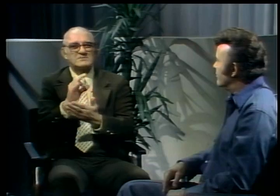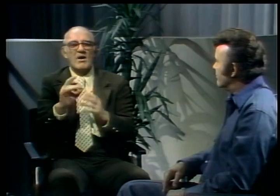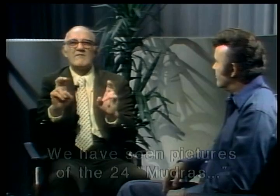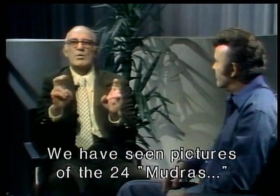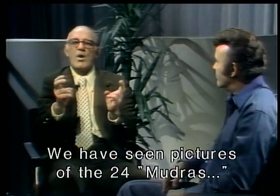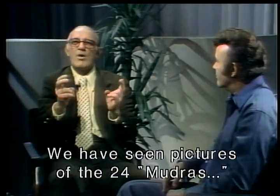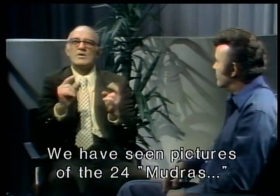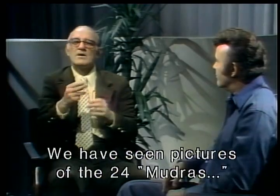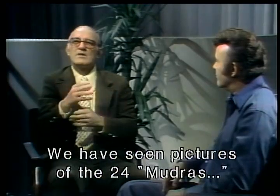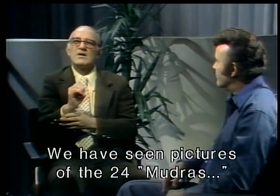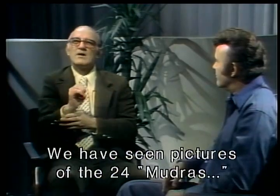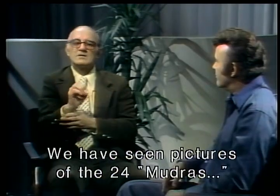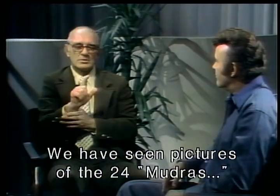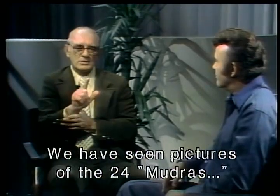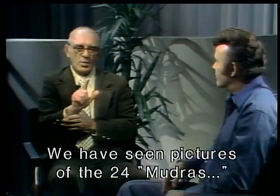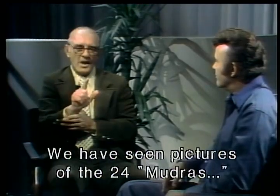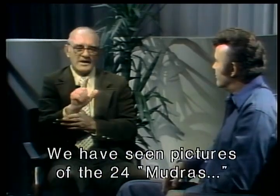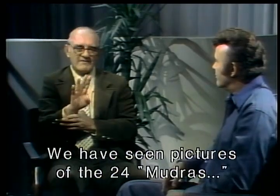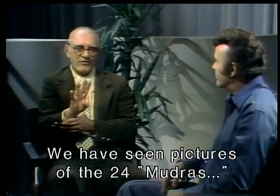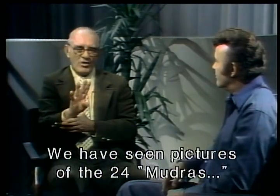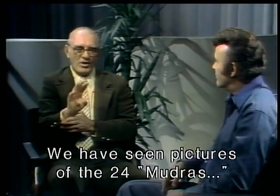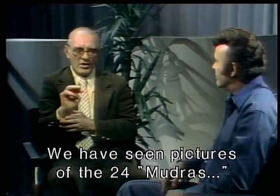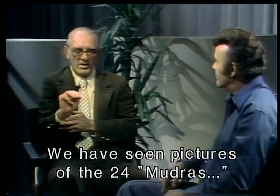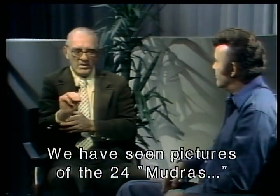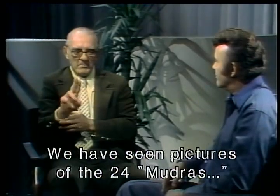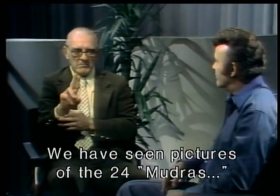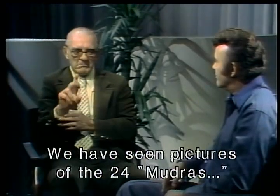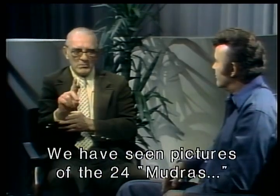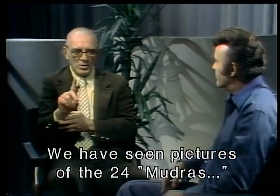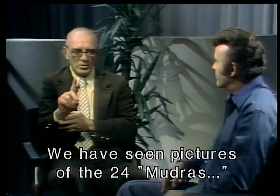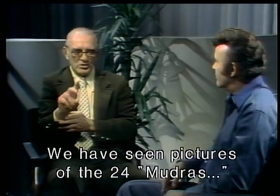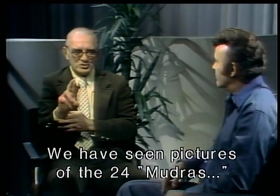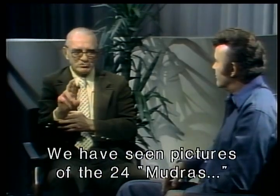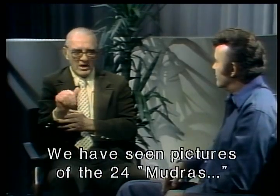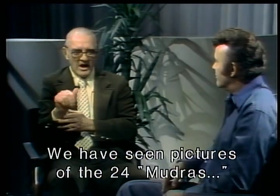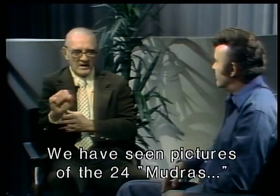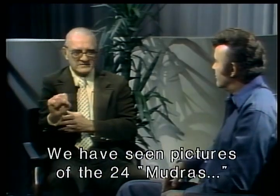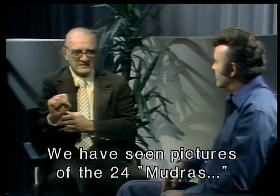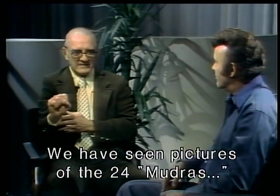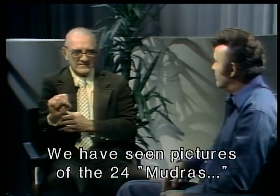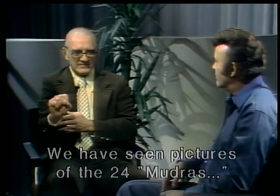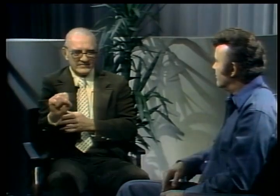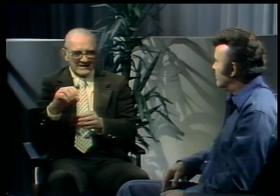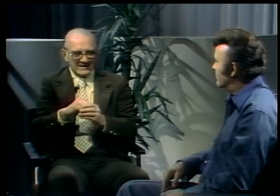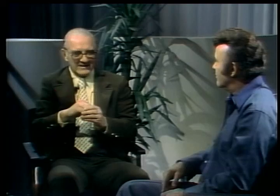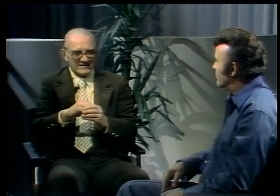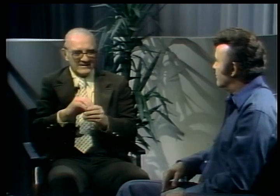of, quote, the 24 mudras in